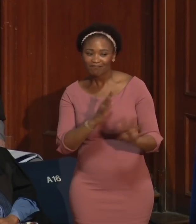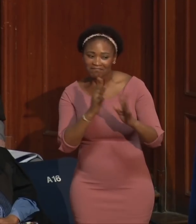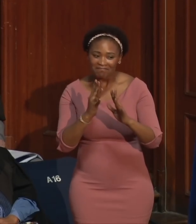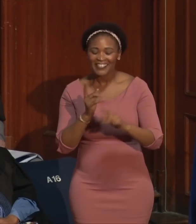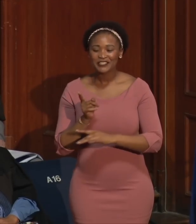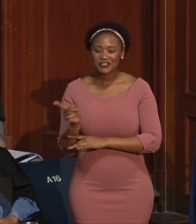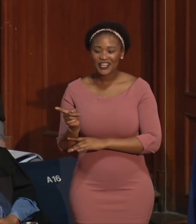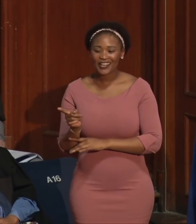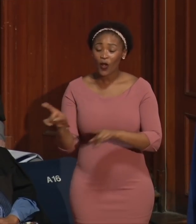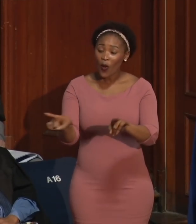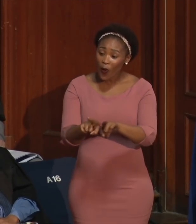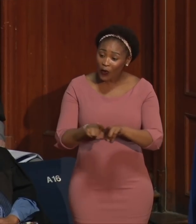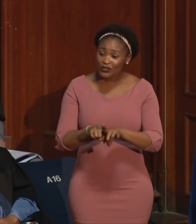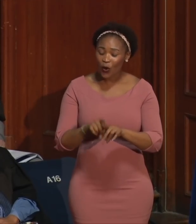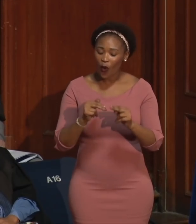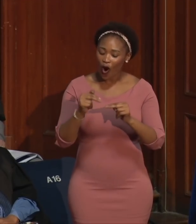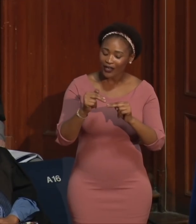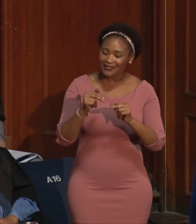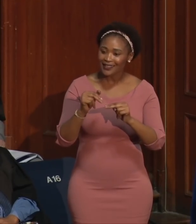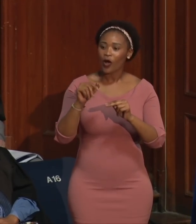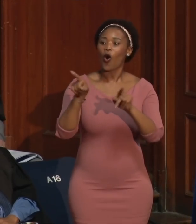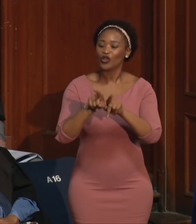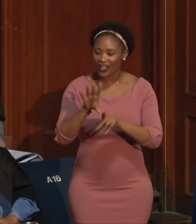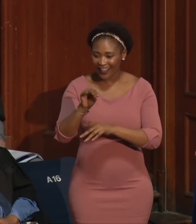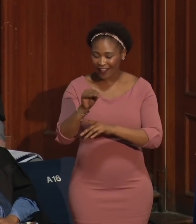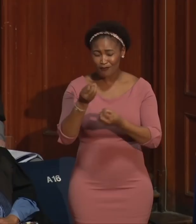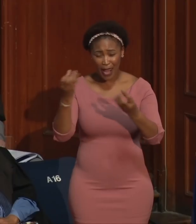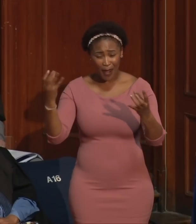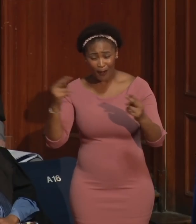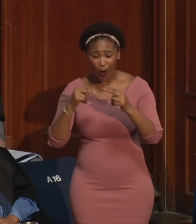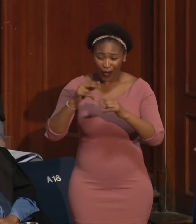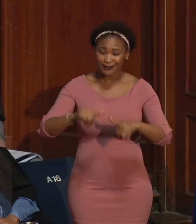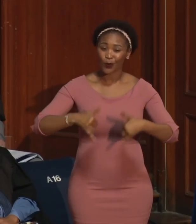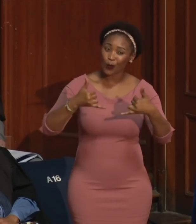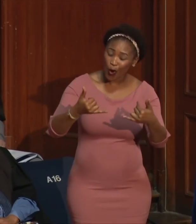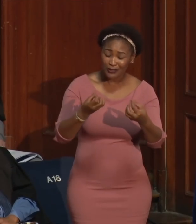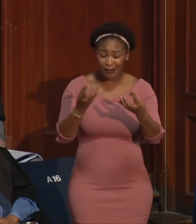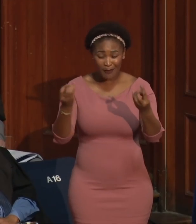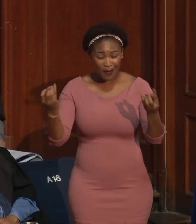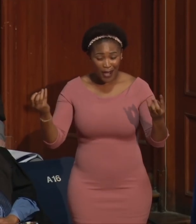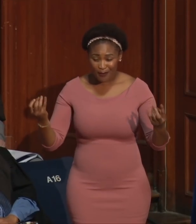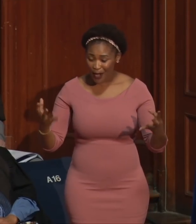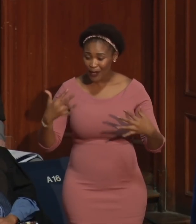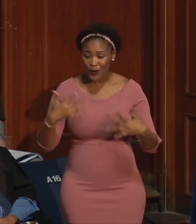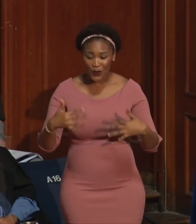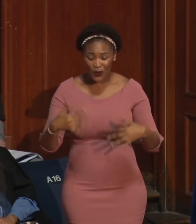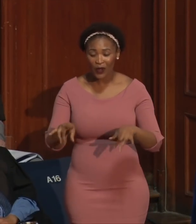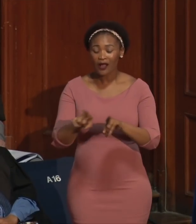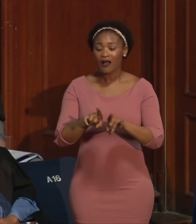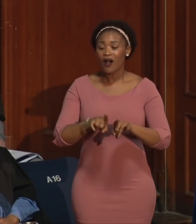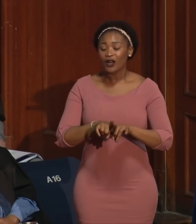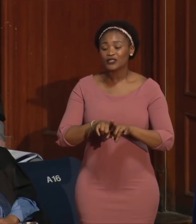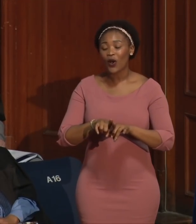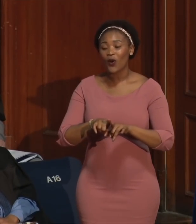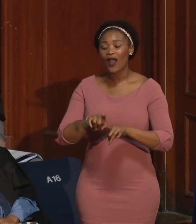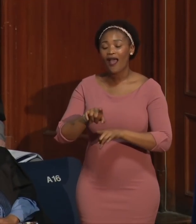she has, on top of that honour, she has received numerous honours and awards, including the Forbes 30 Under 30,